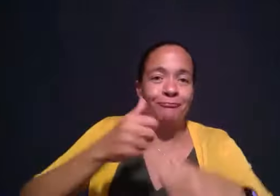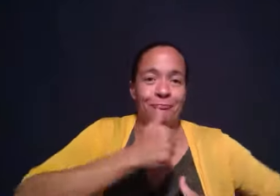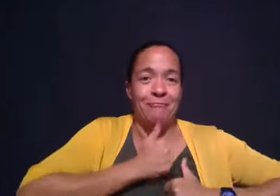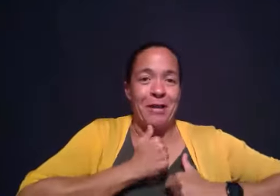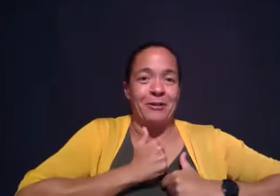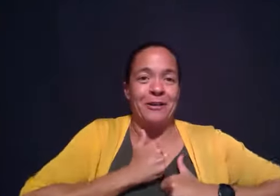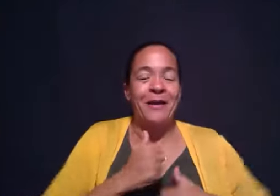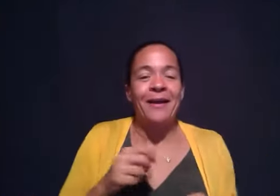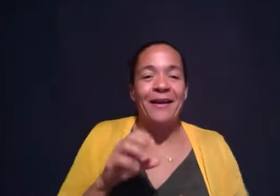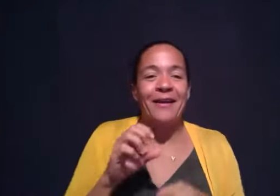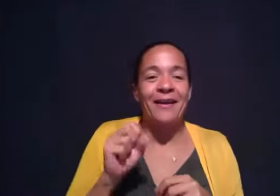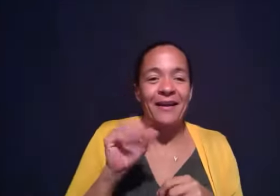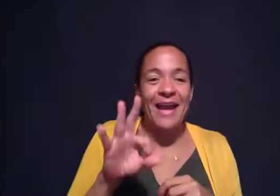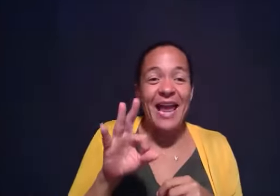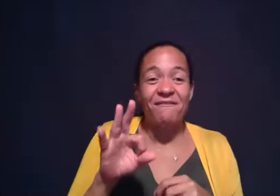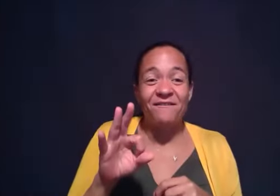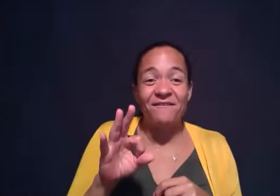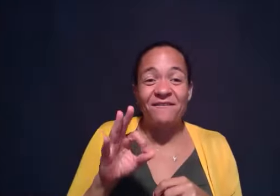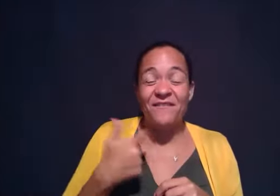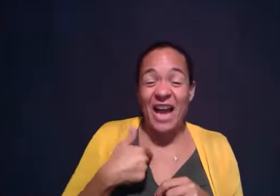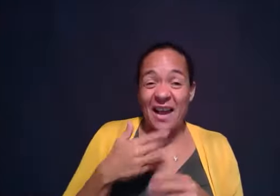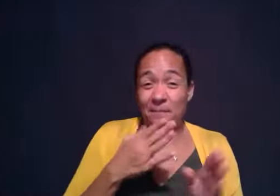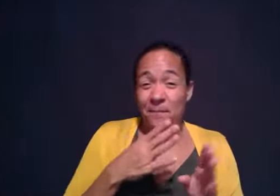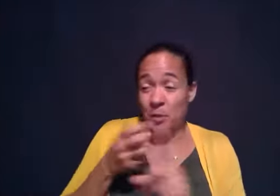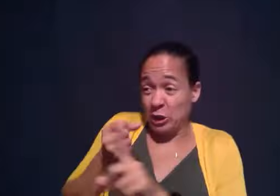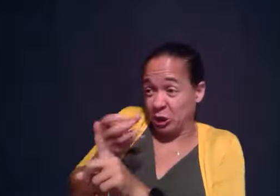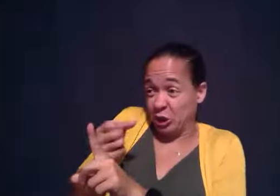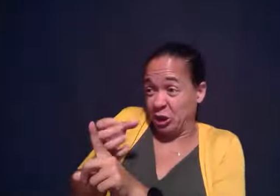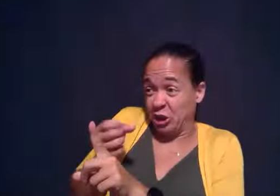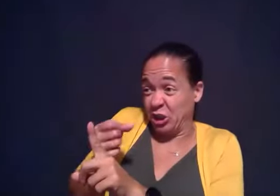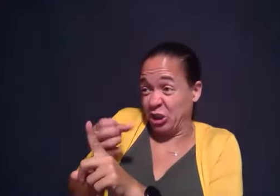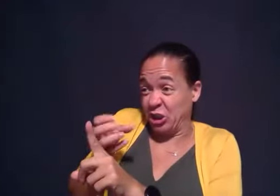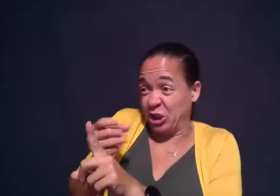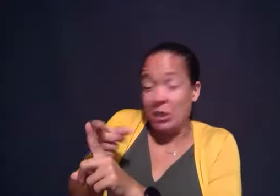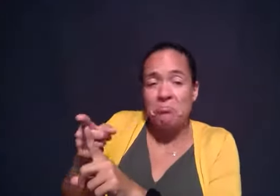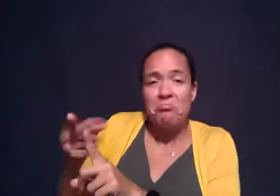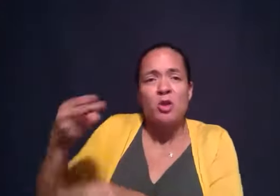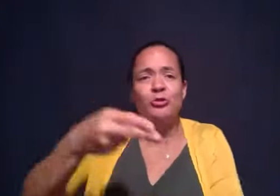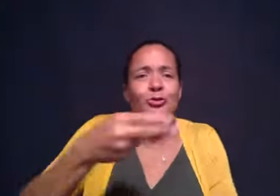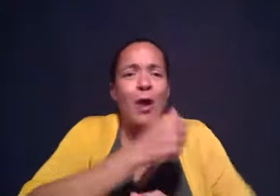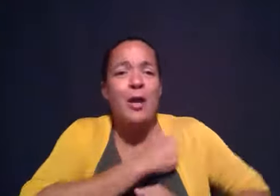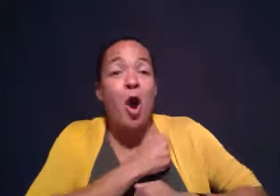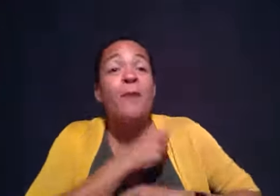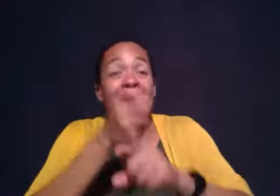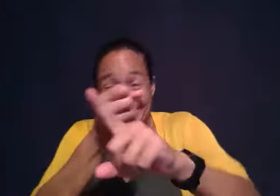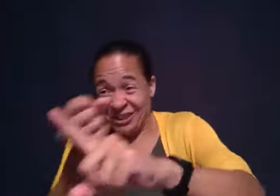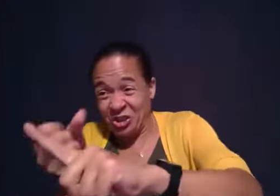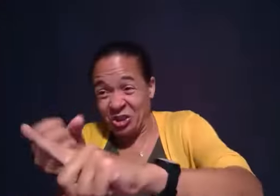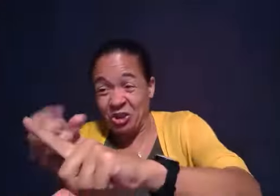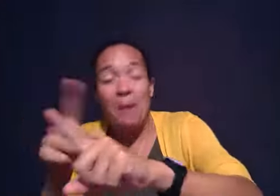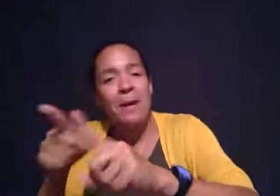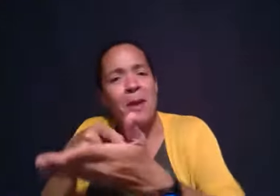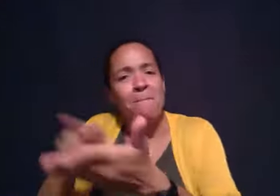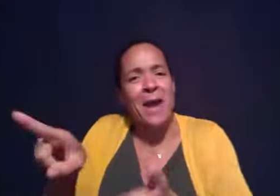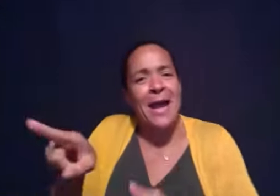you should at least be paid for it. And so this last guy that I got engaged to, like, that was really an